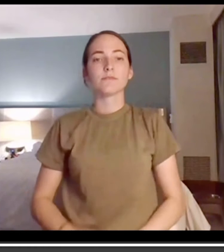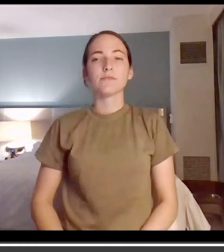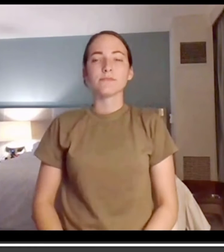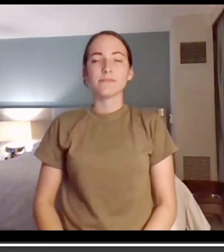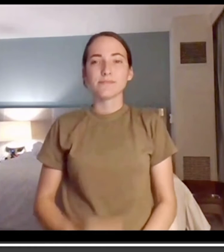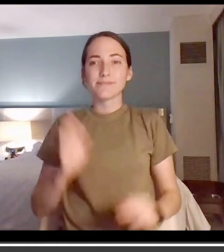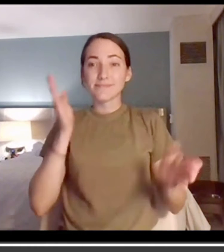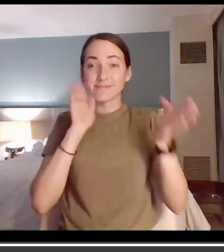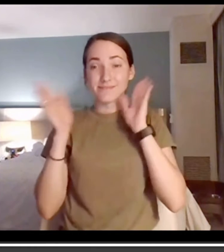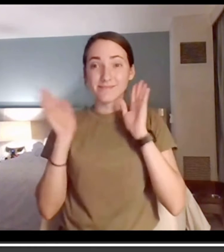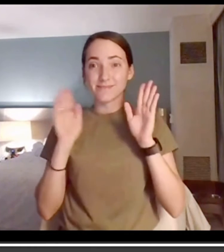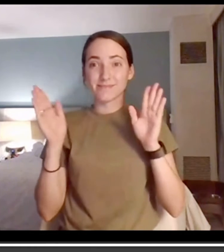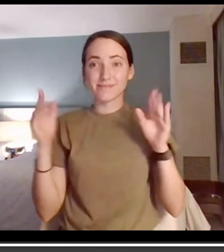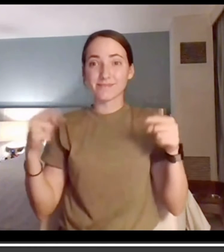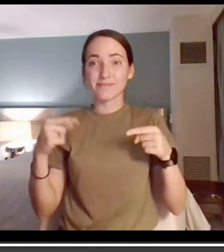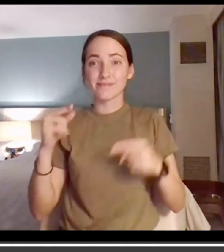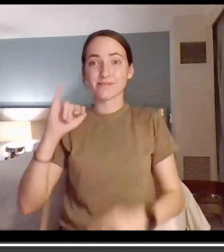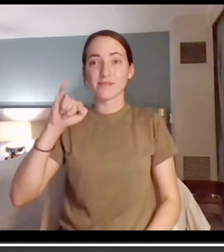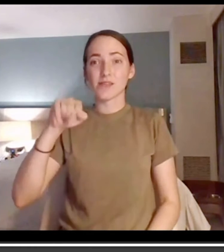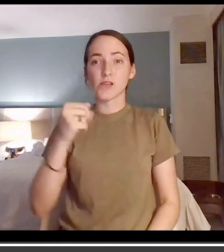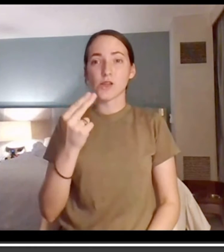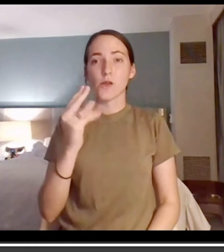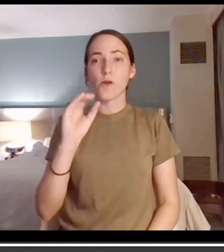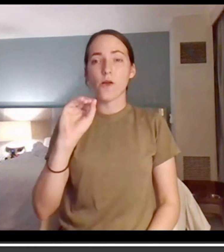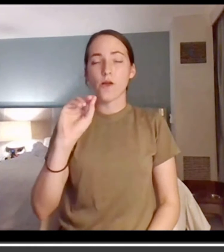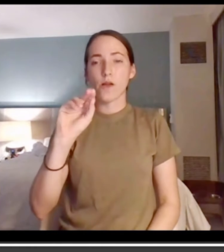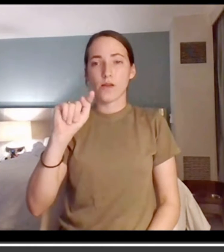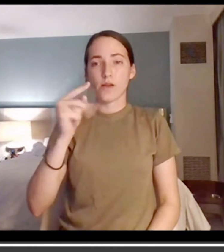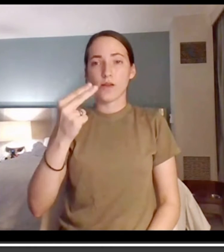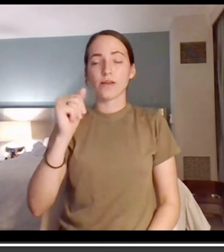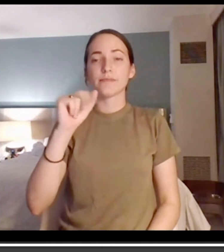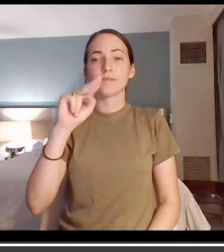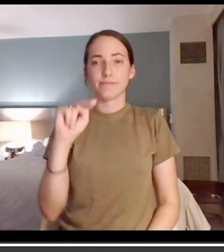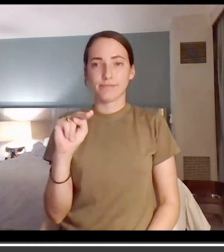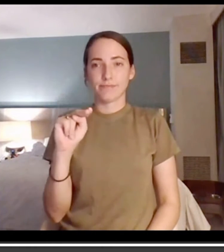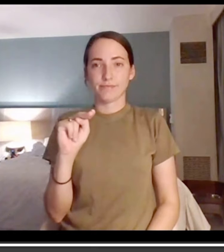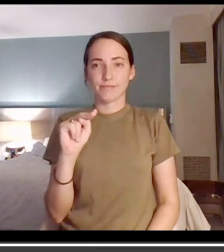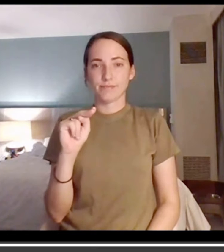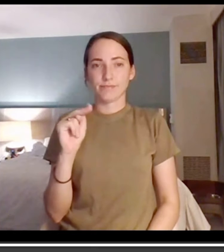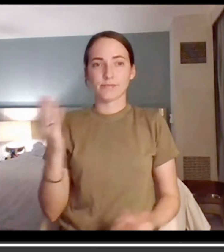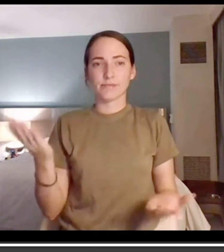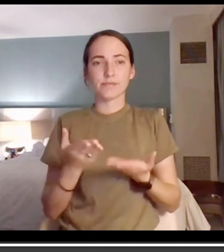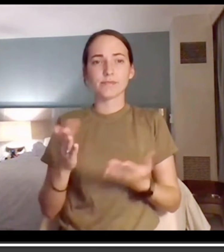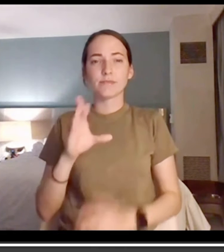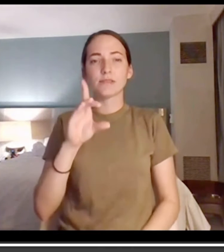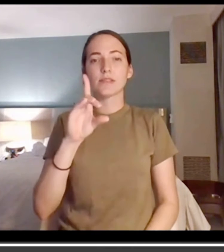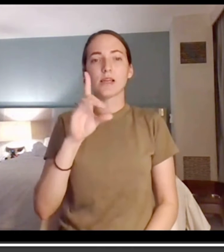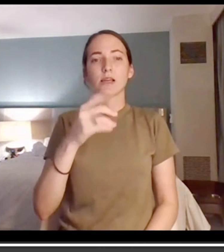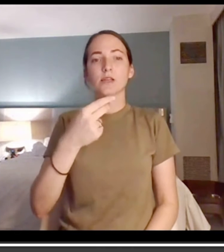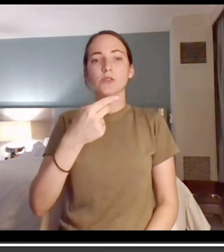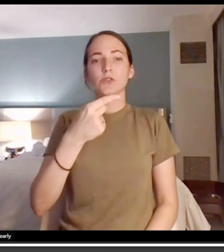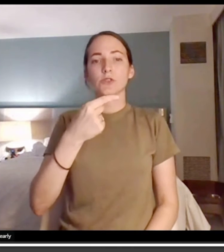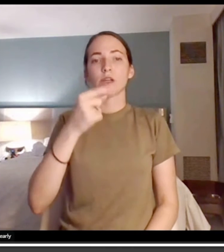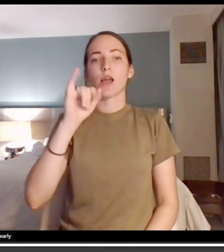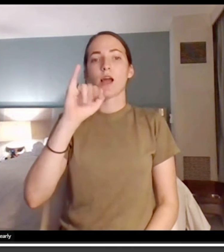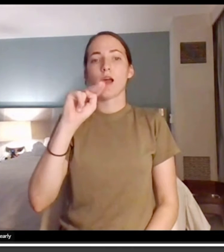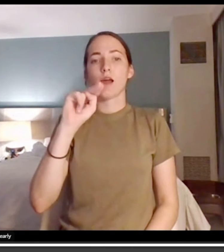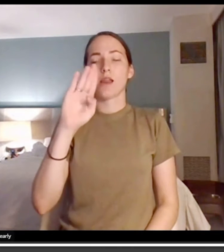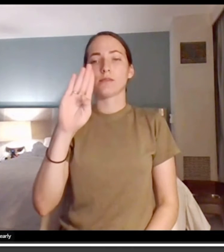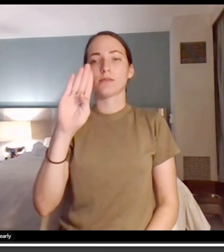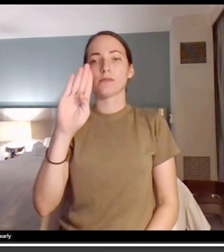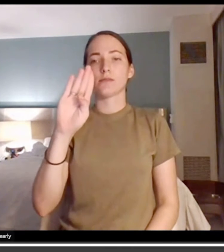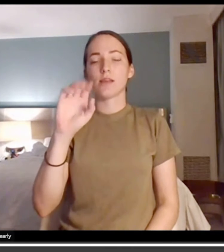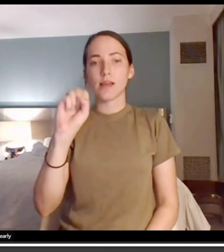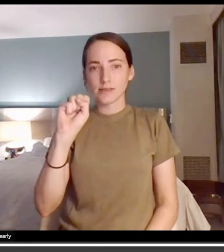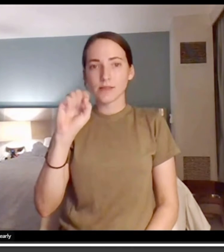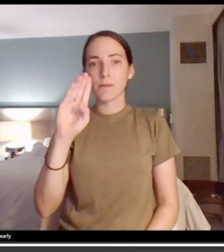Hi there, this is Jonathan Ginsberg. I'm a Social Security disability attorney, and today I'd like to talk to you about my list of the top